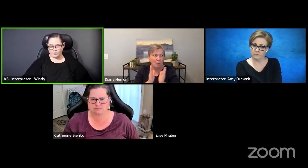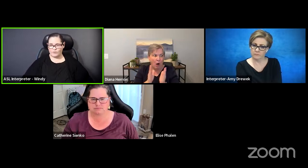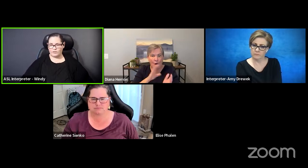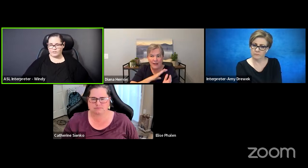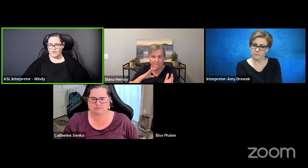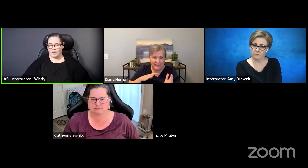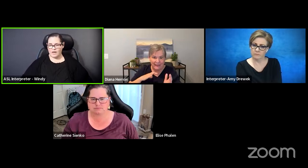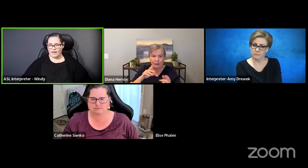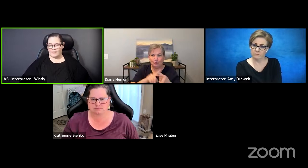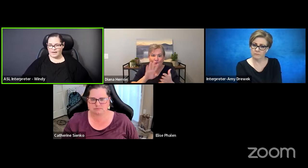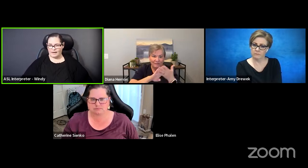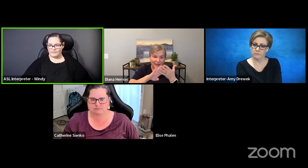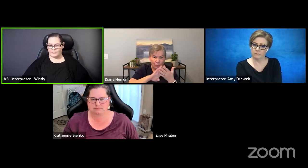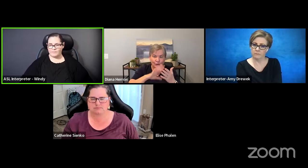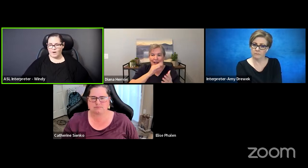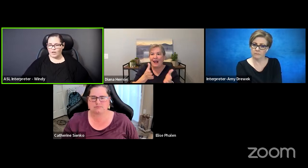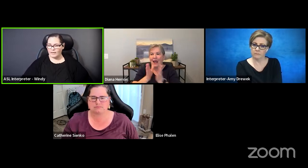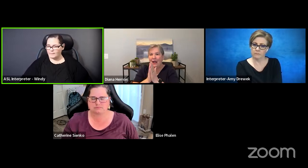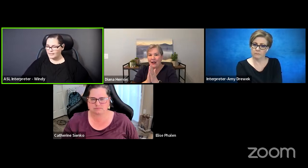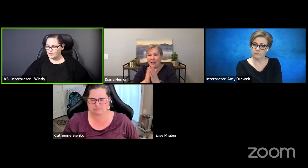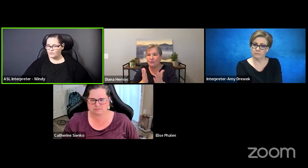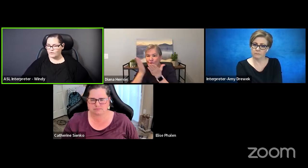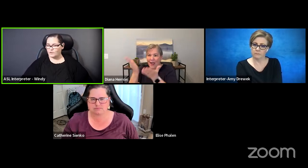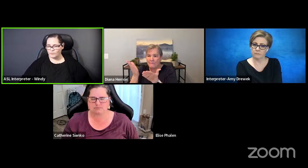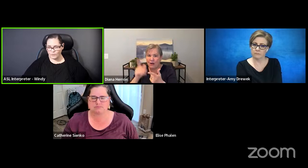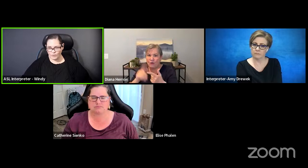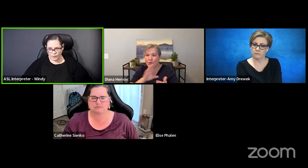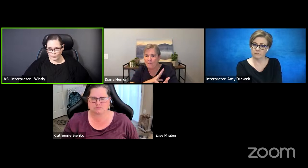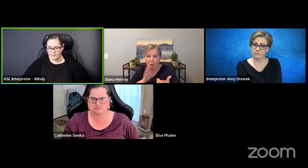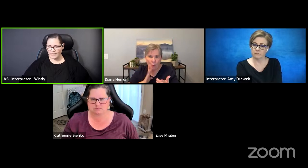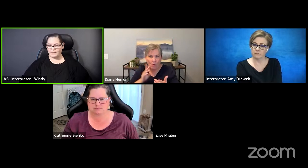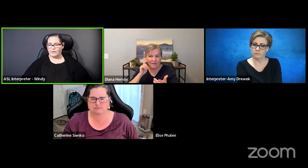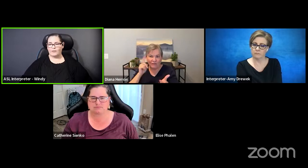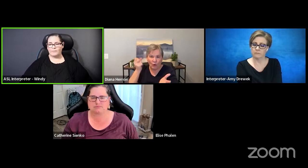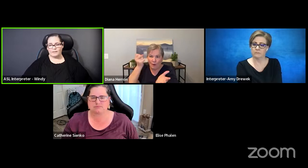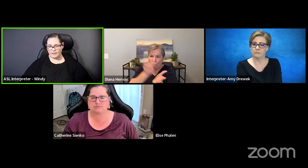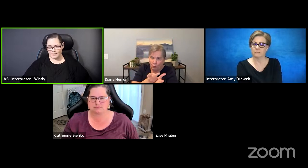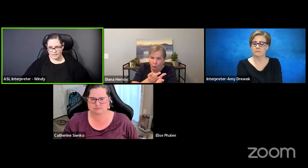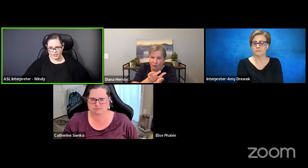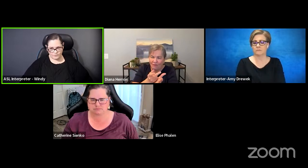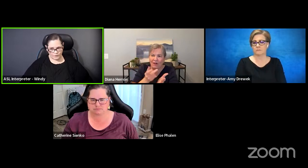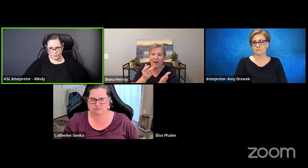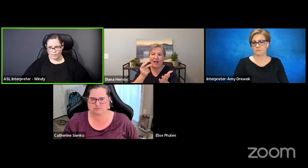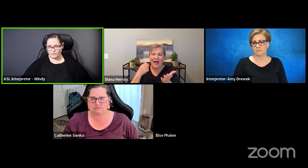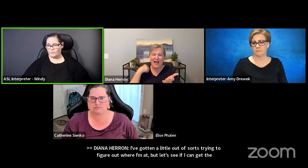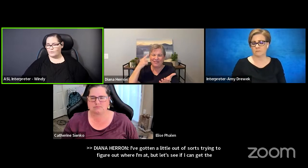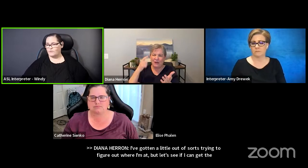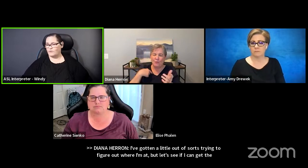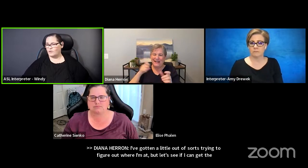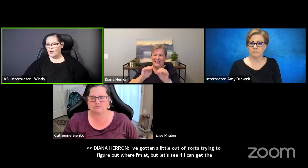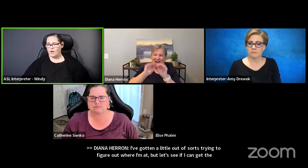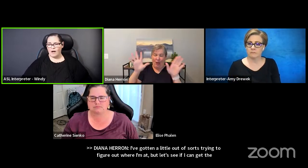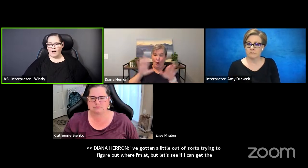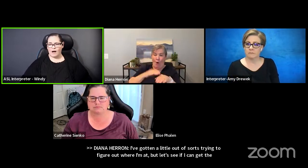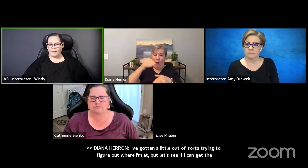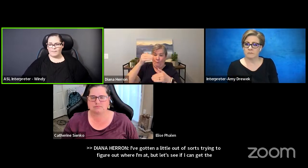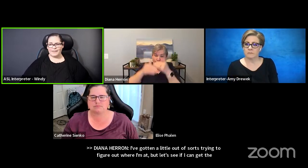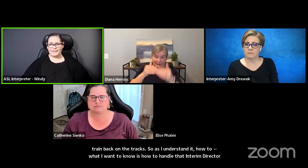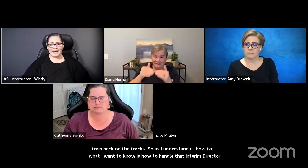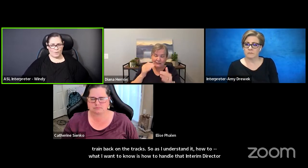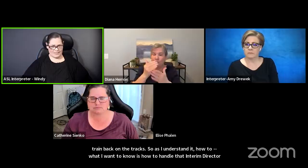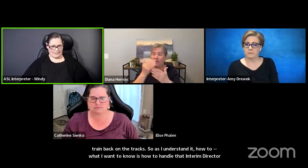from individuals, and then have a small committee to filter through those and make a recommendation for the board for approval?